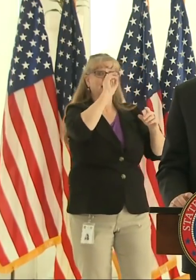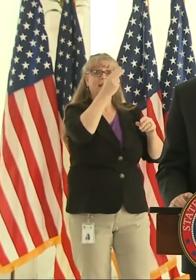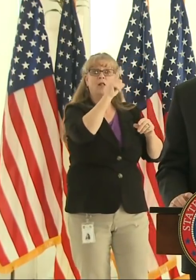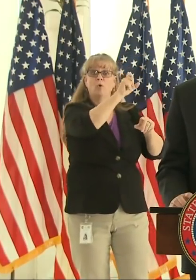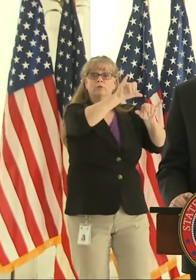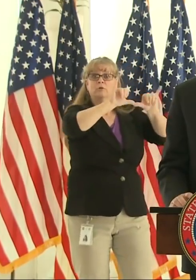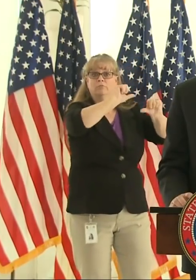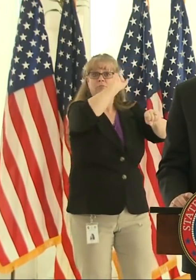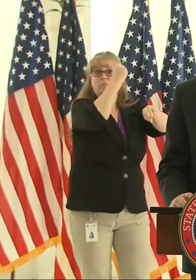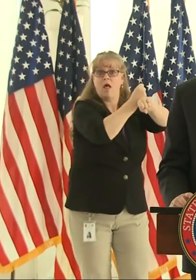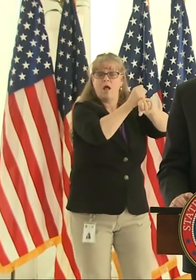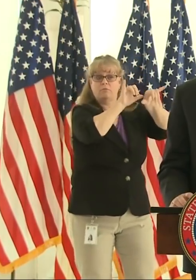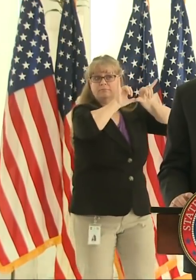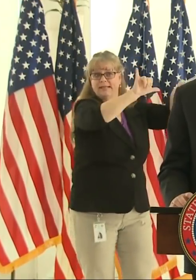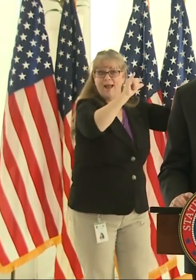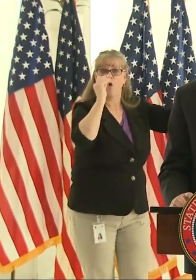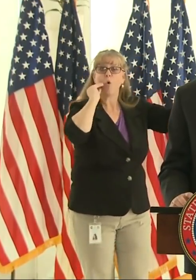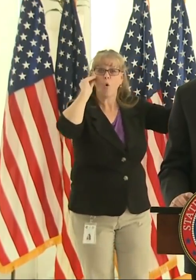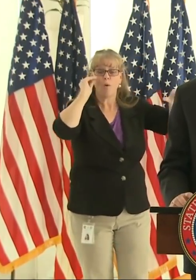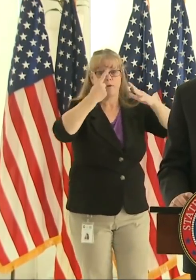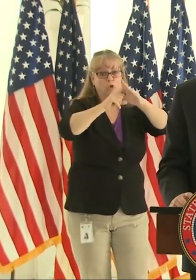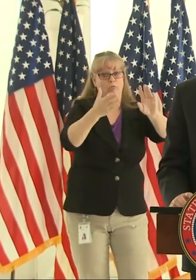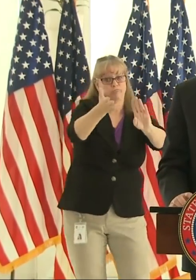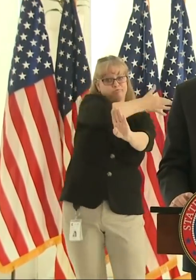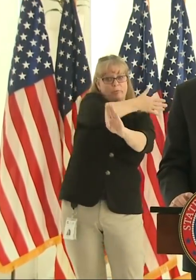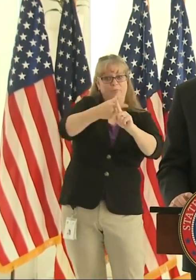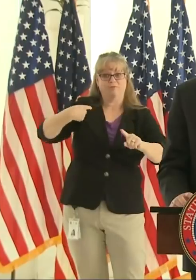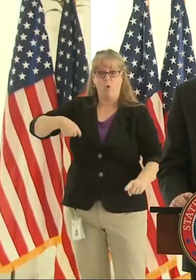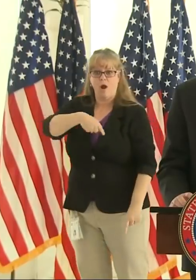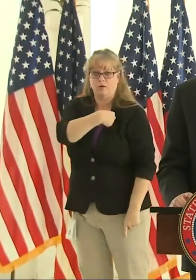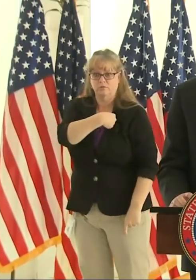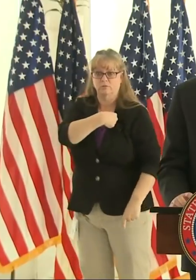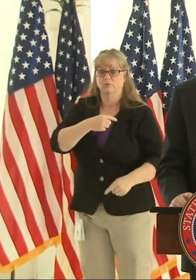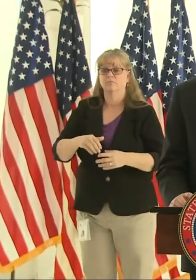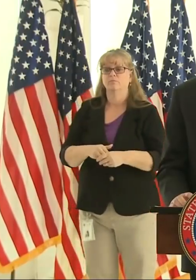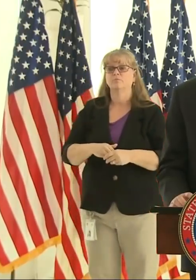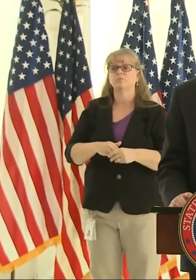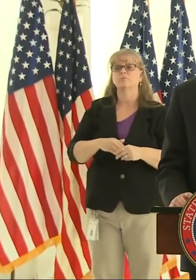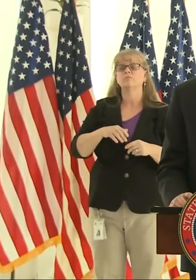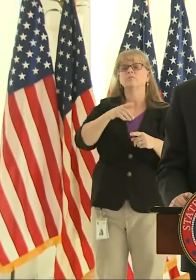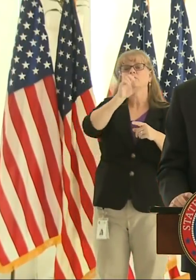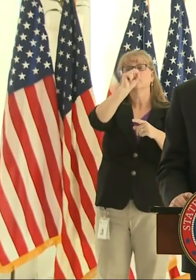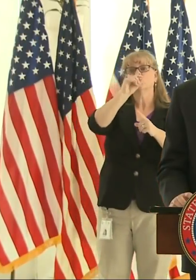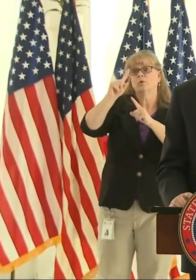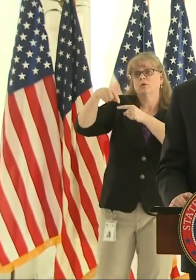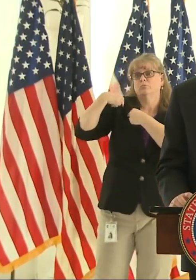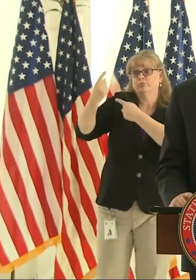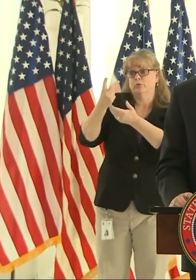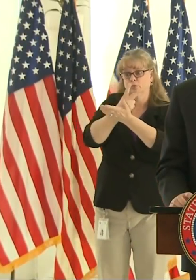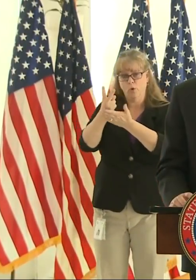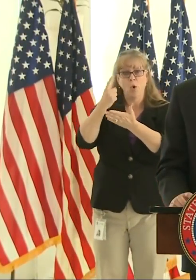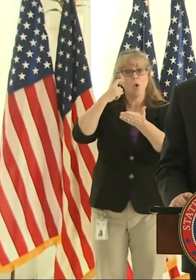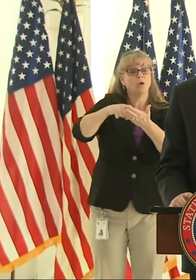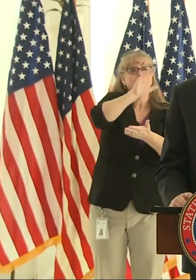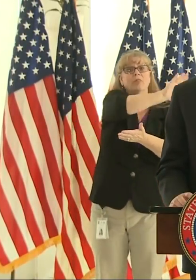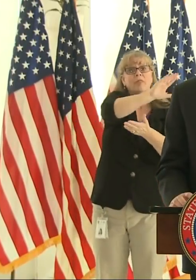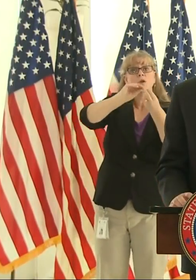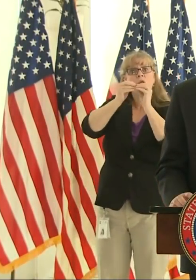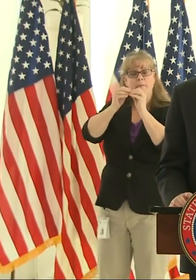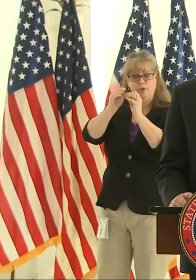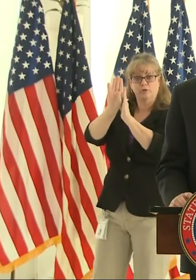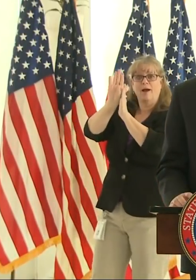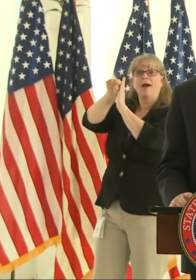now have a sustained decrease for the last 14 days. They showed that hospitals are able to treat patients in Eagle County. They're able to perform testing